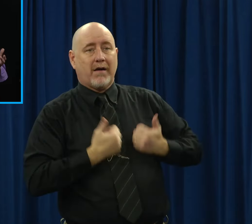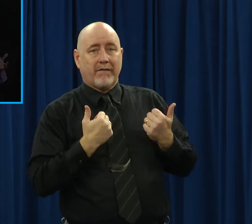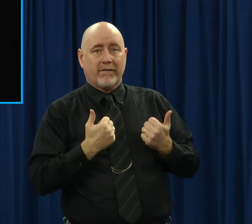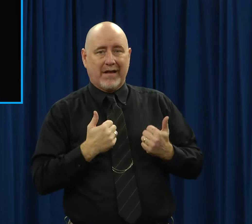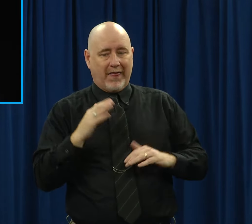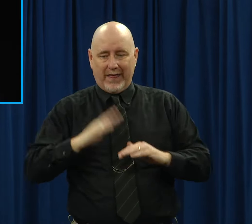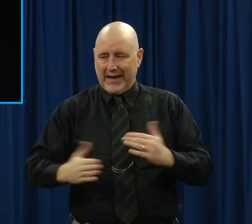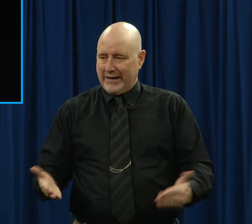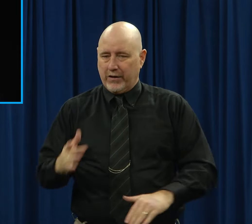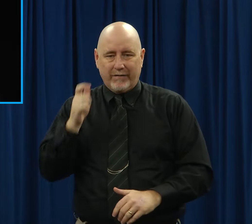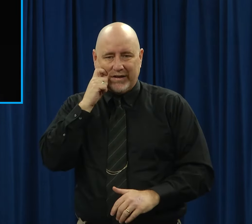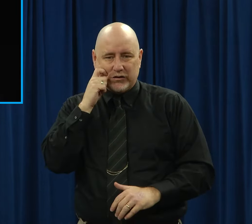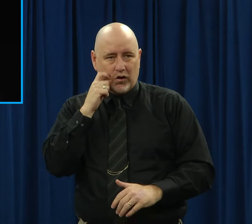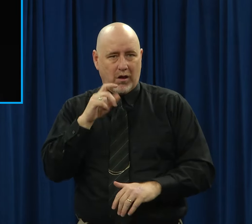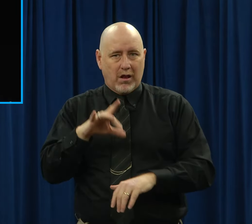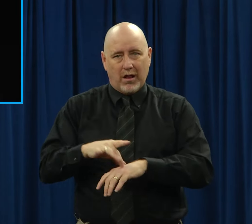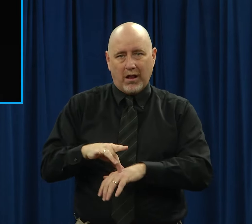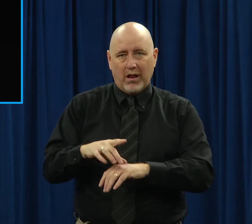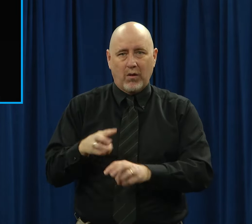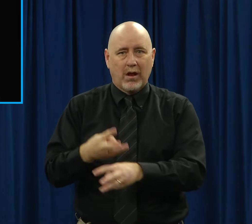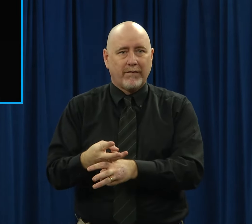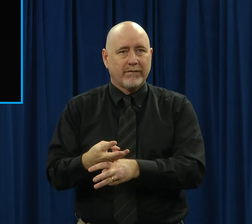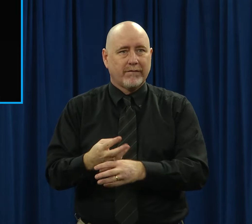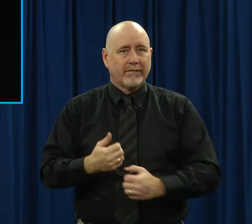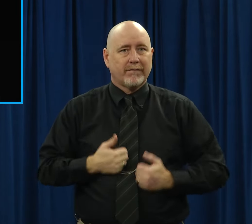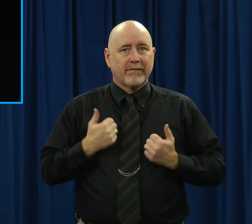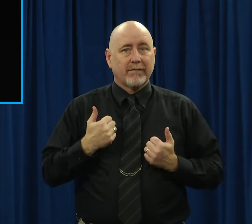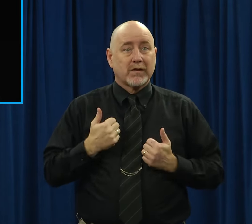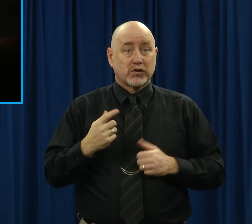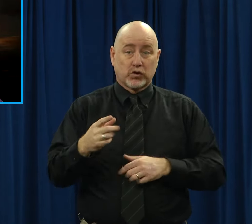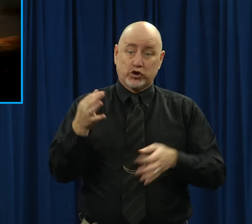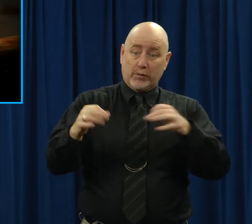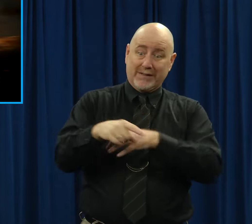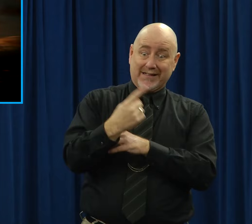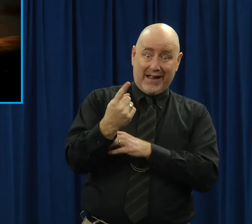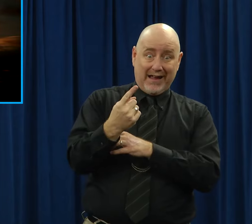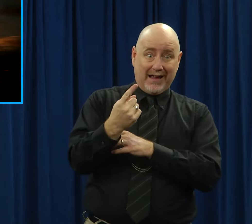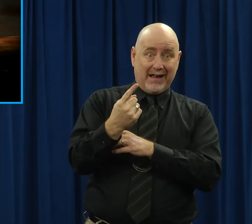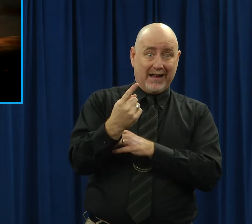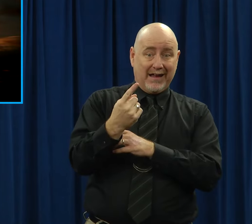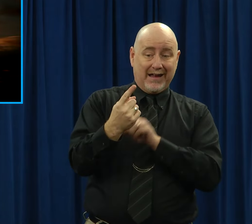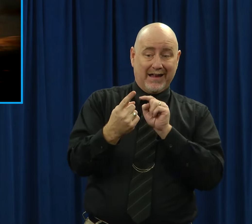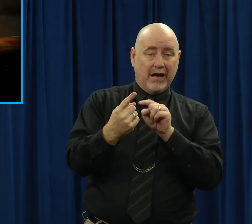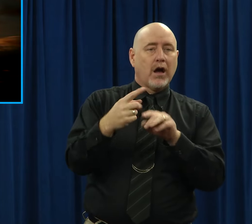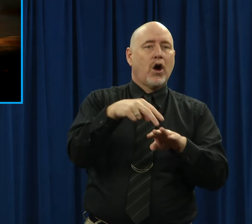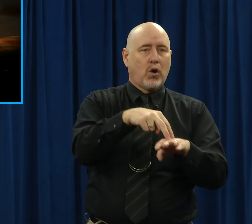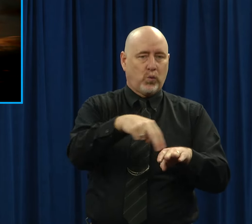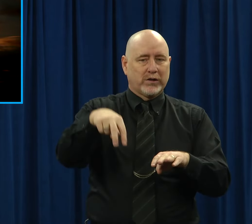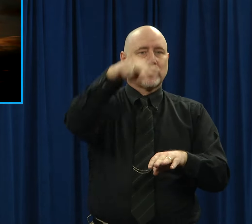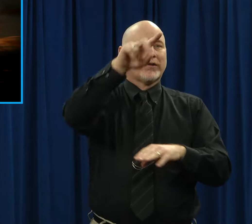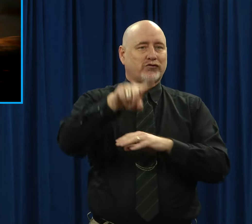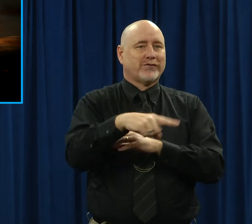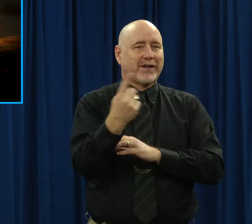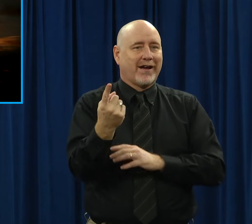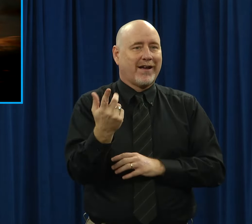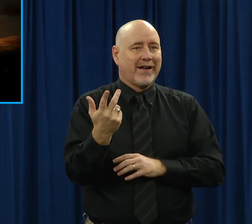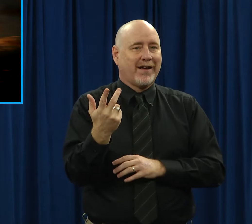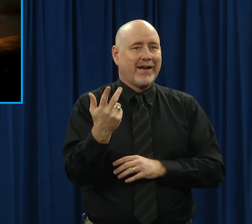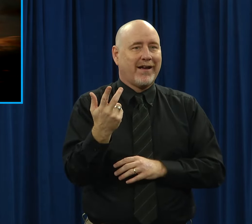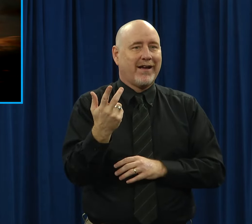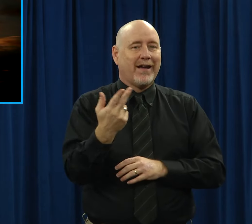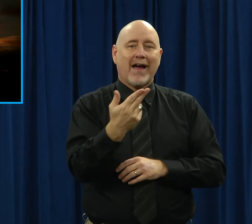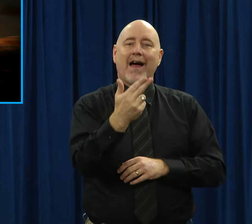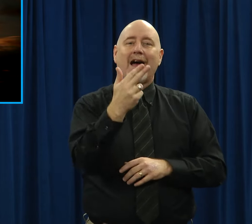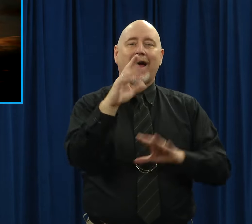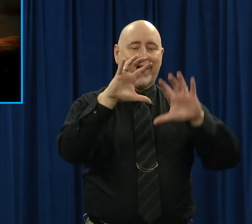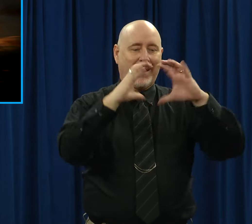spirit life as opposed to physical, fleshly life. So the day of judgment is going to be a resurrection